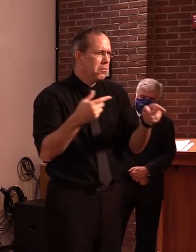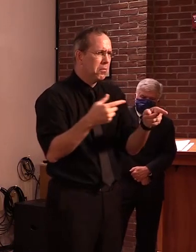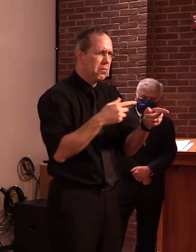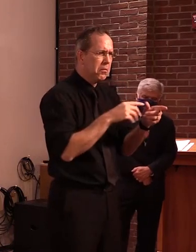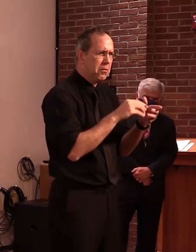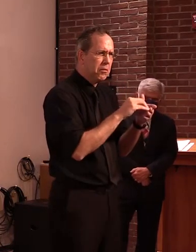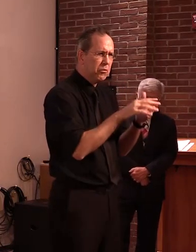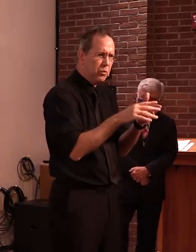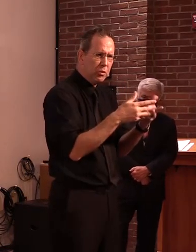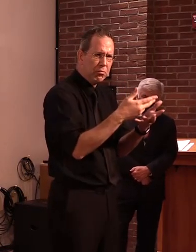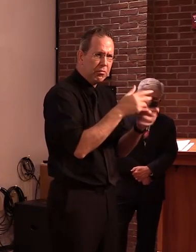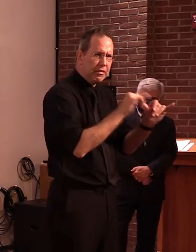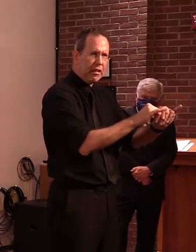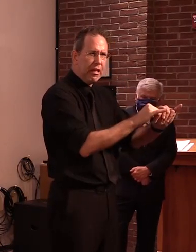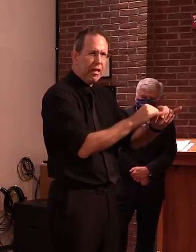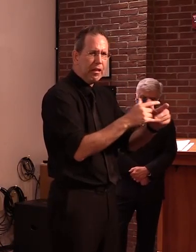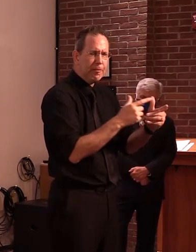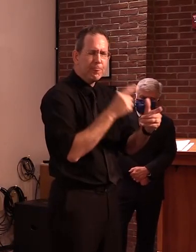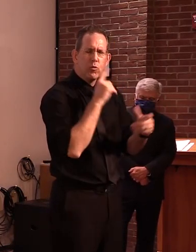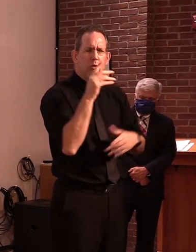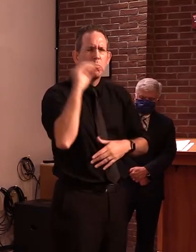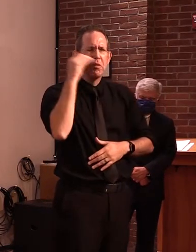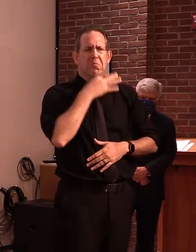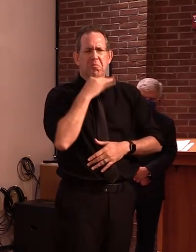but my question for today is,